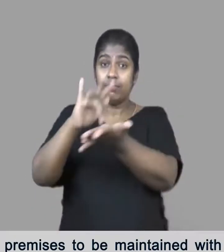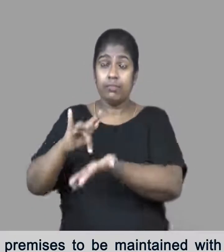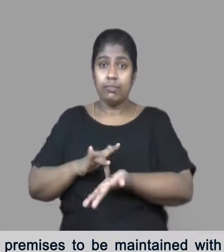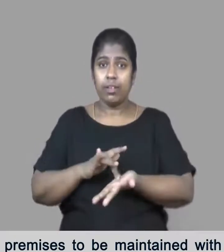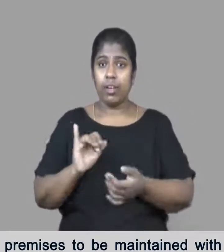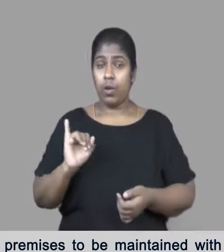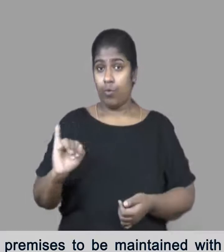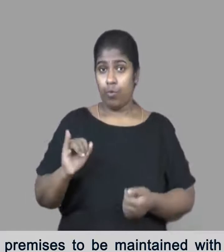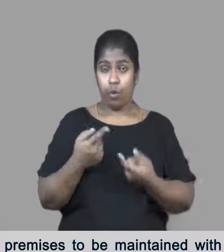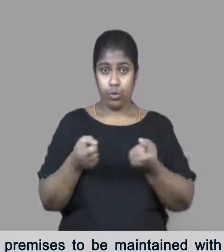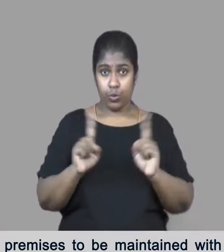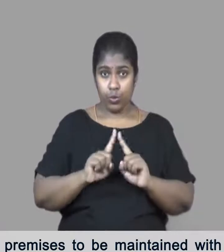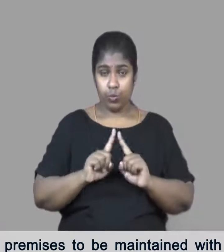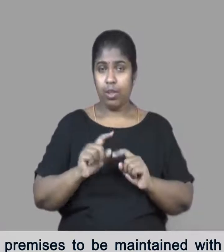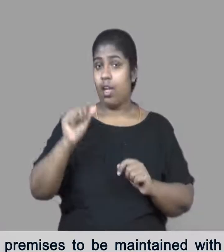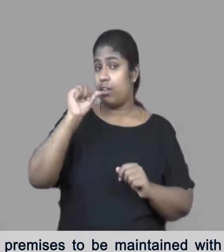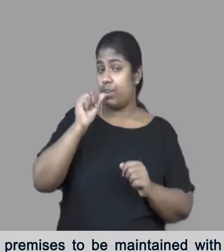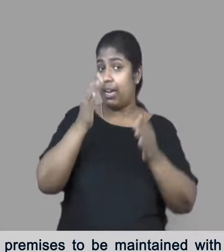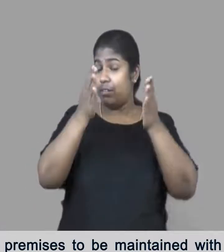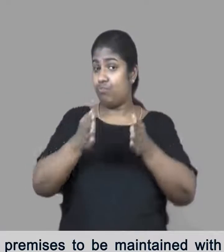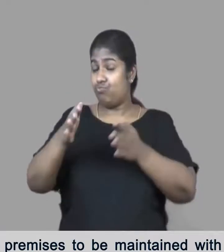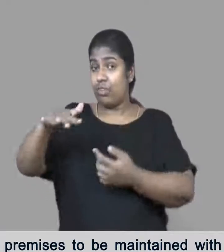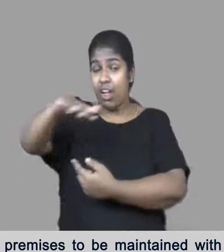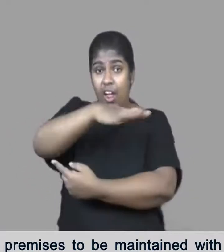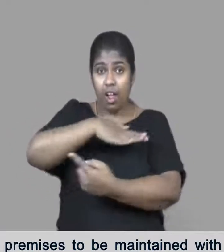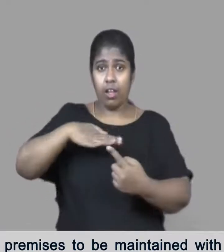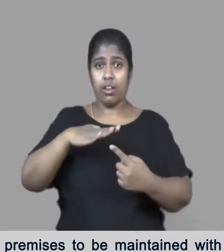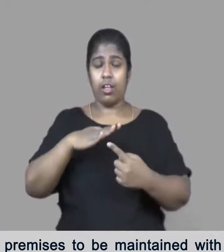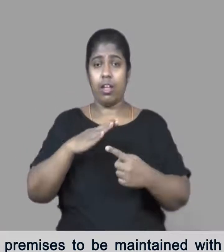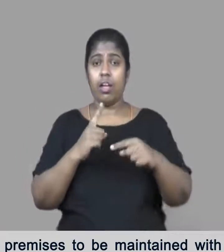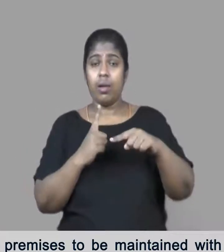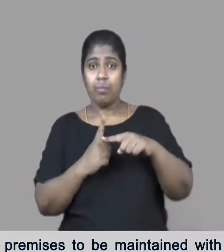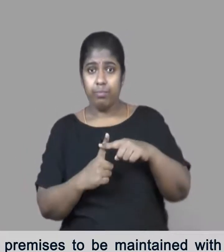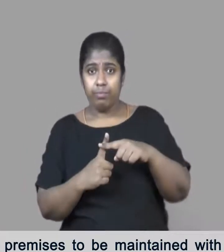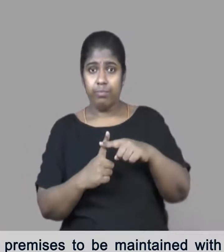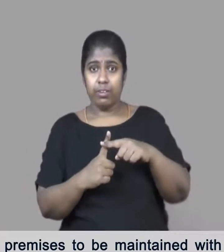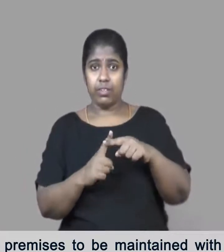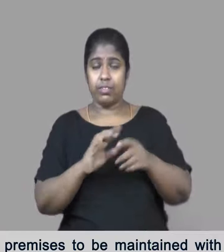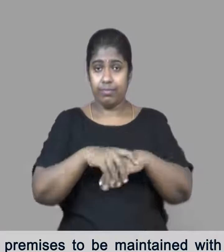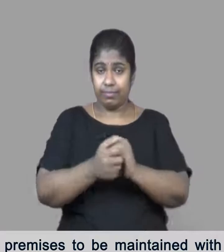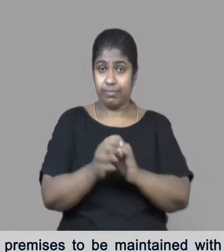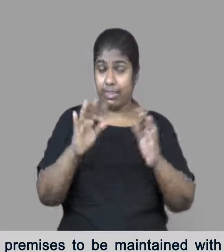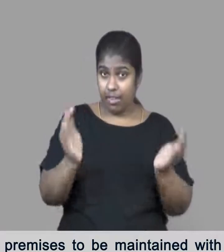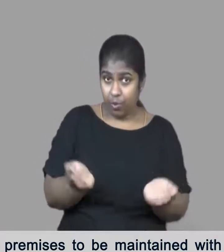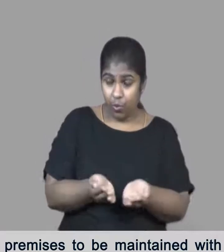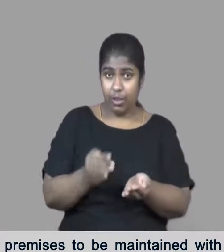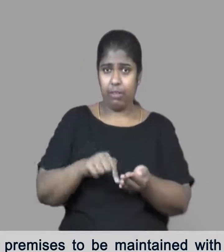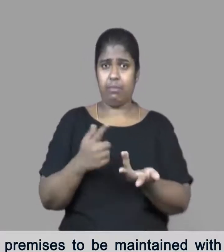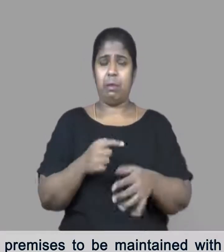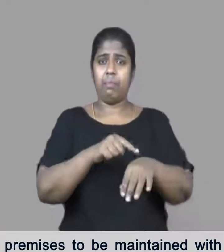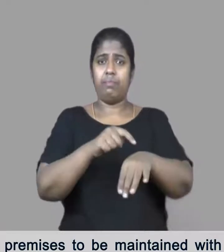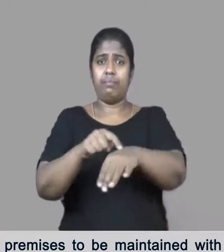Effective and frequent sanitization within the premises to be maintained with particular focus on